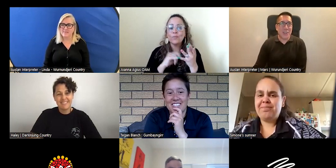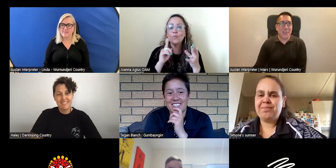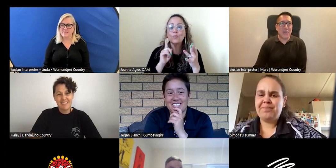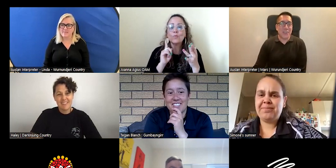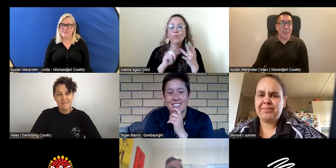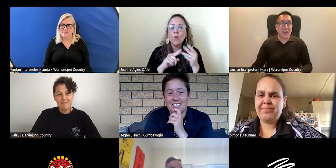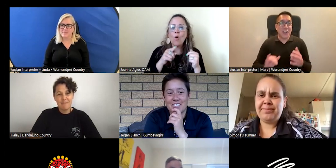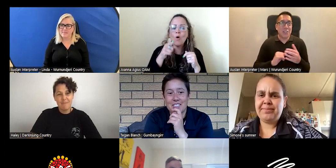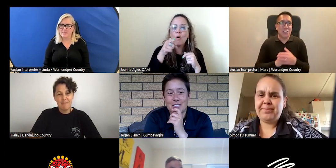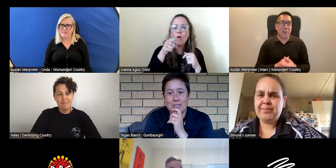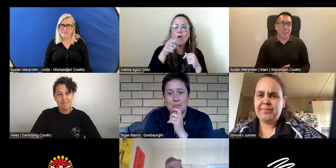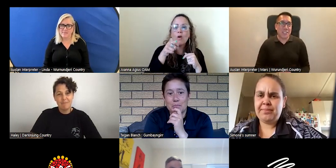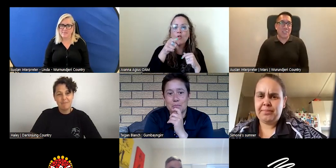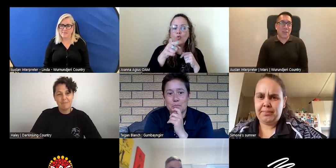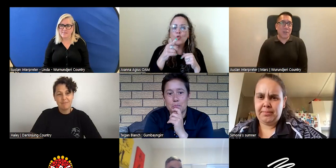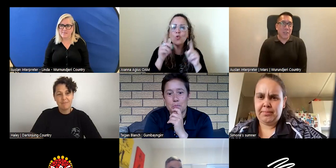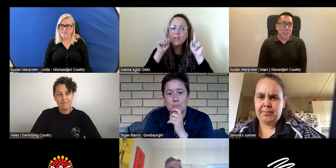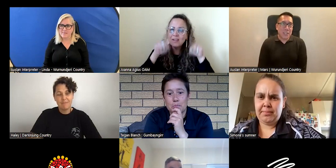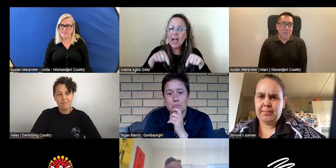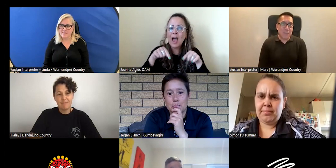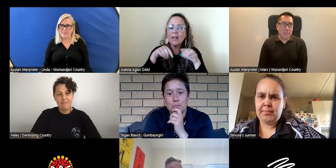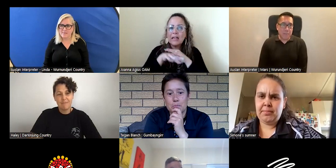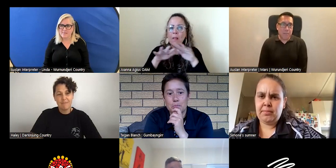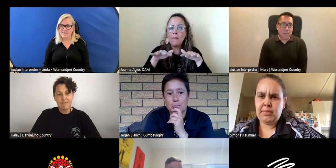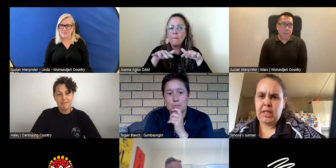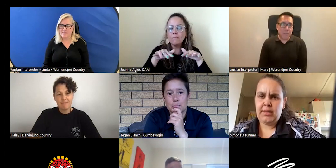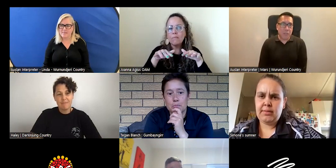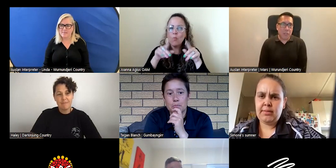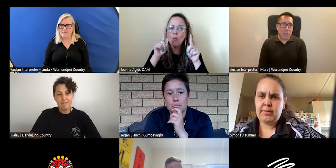So I guess, sorry. So